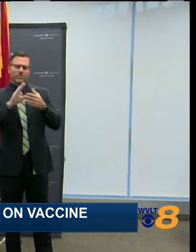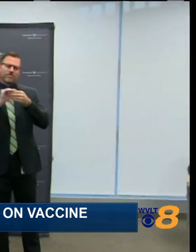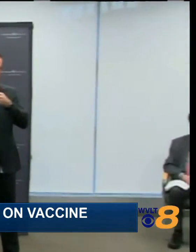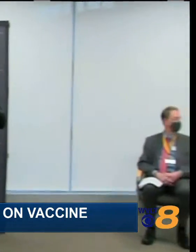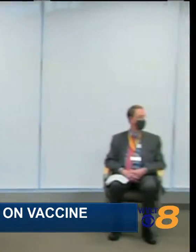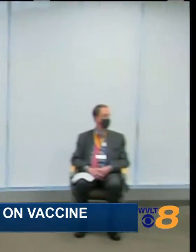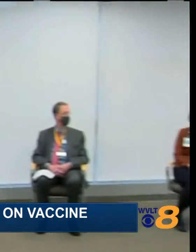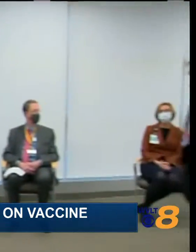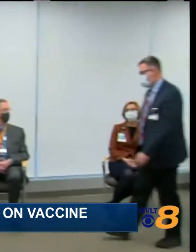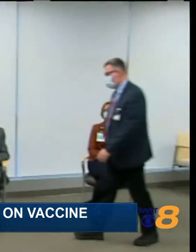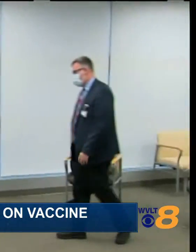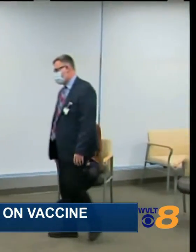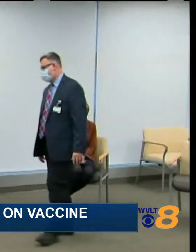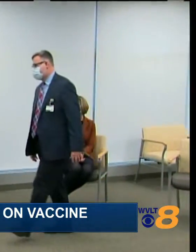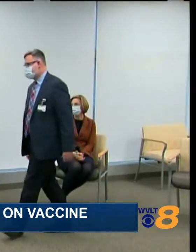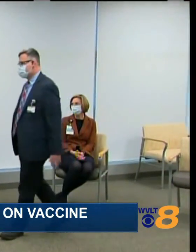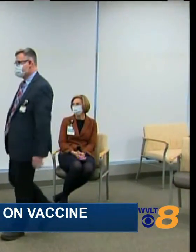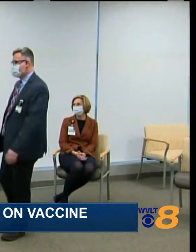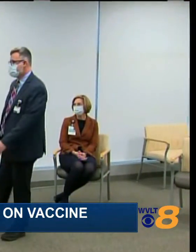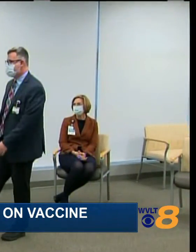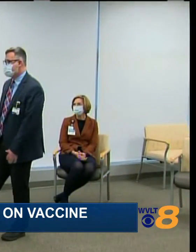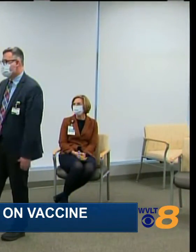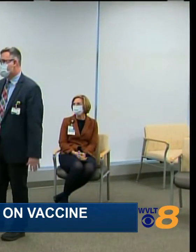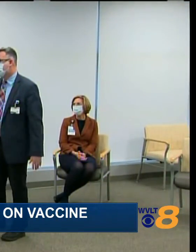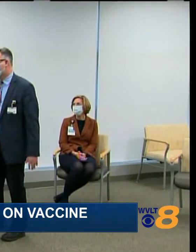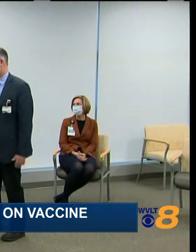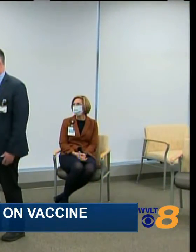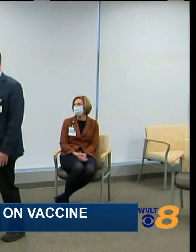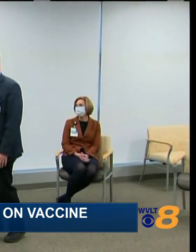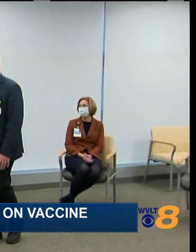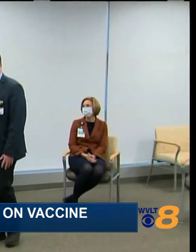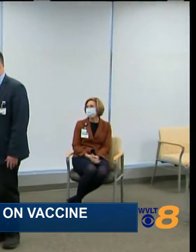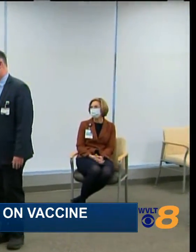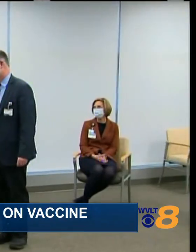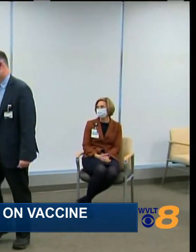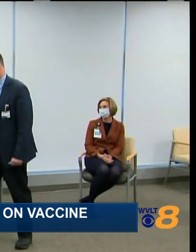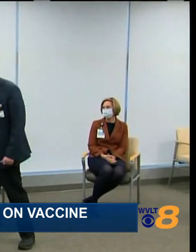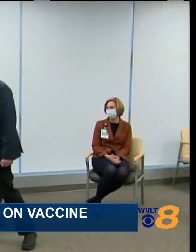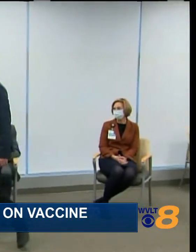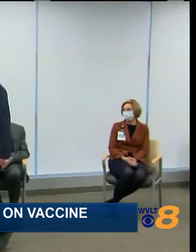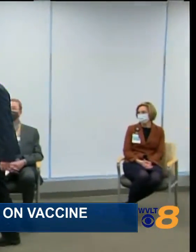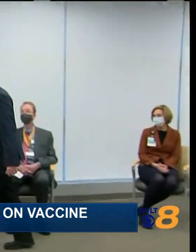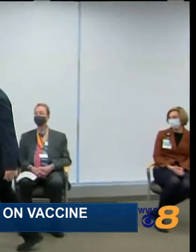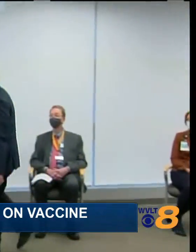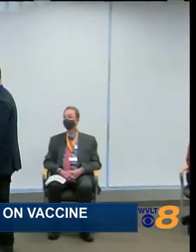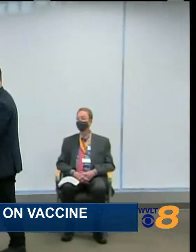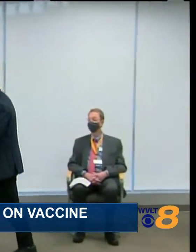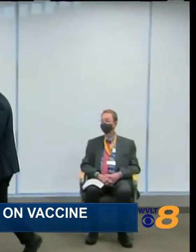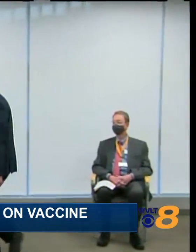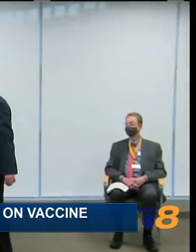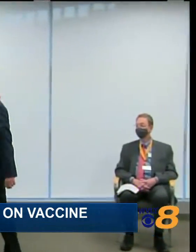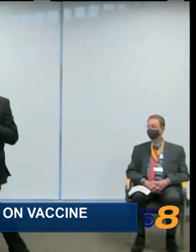what this day and this vaccine means to your team and to our state.